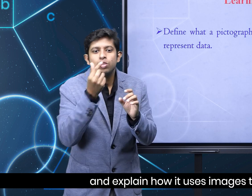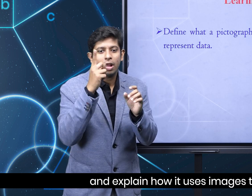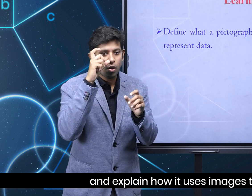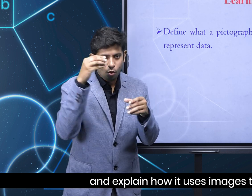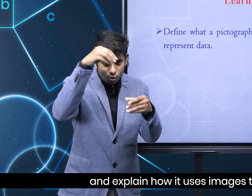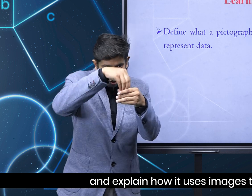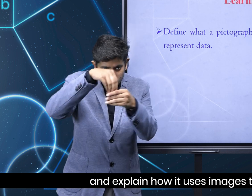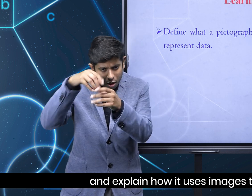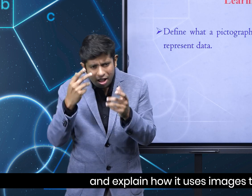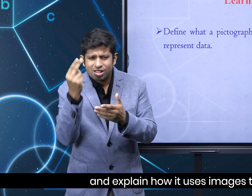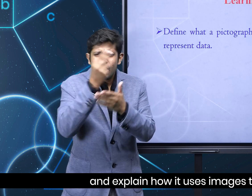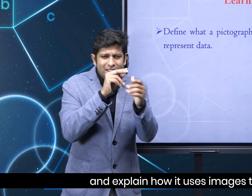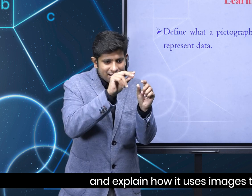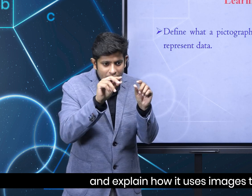uses images to represent data.